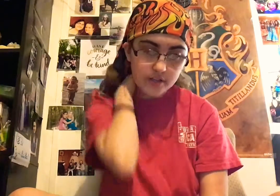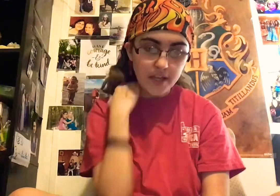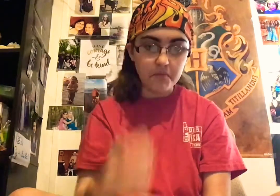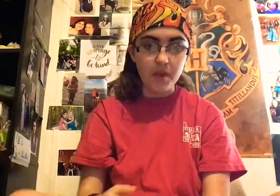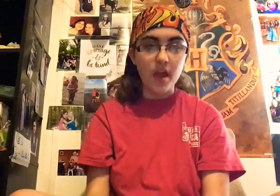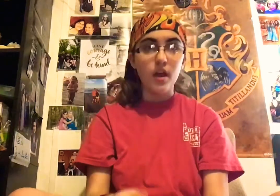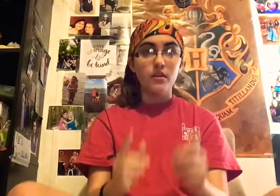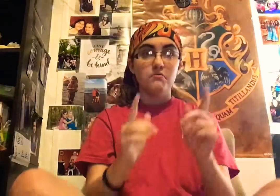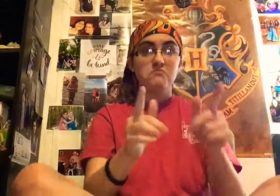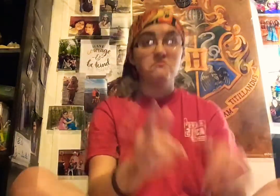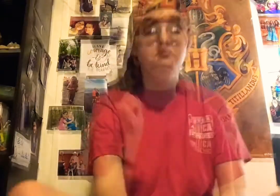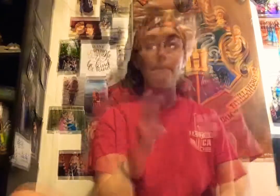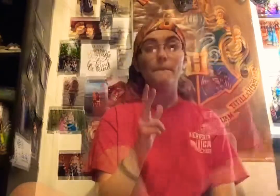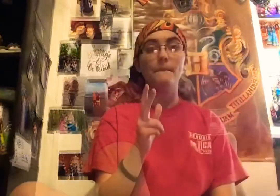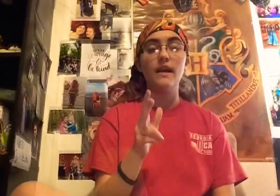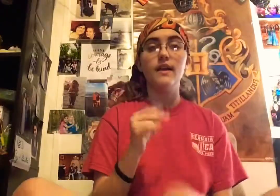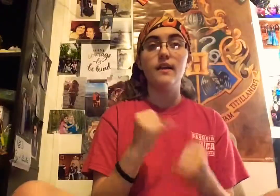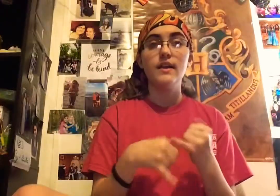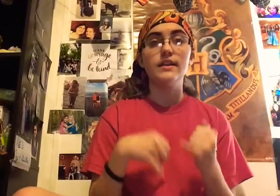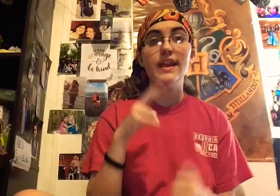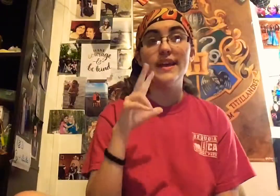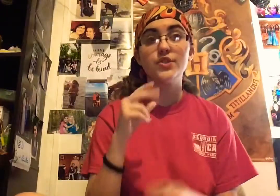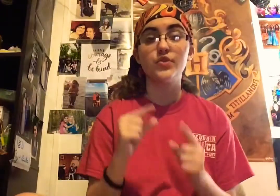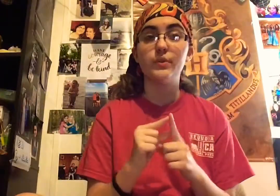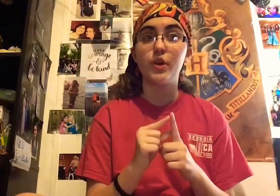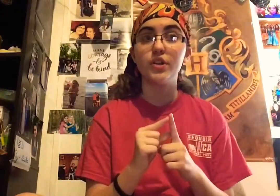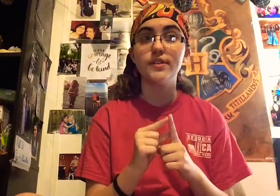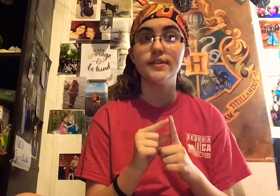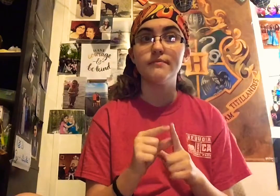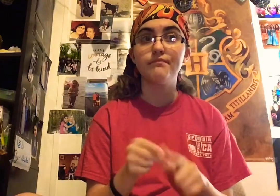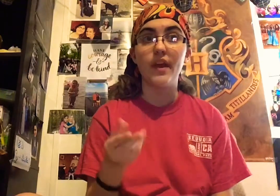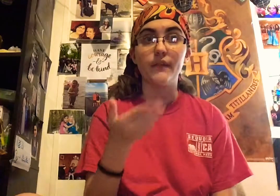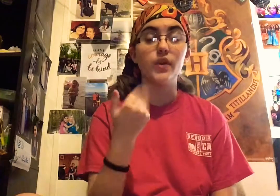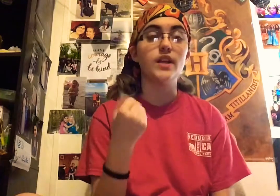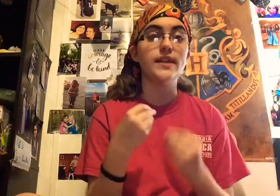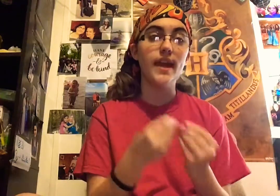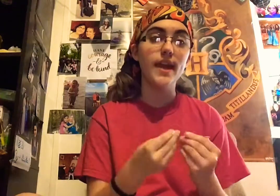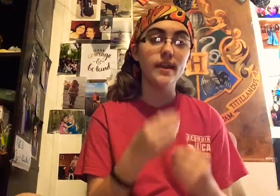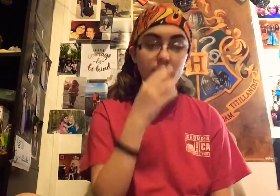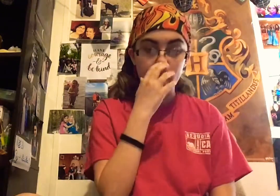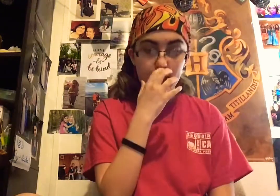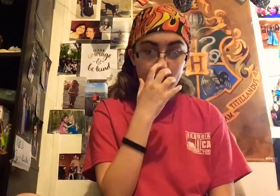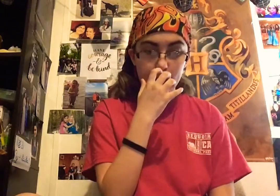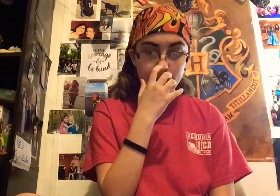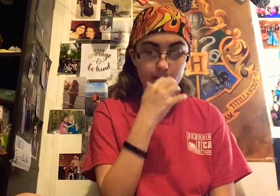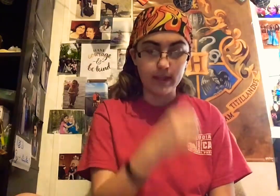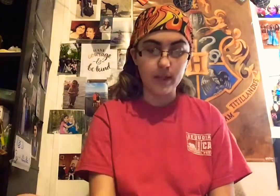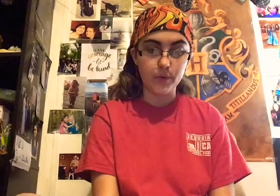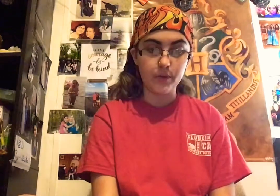Yeah. Okay. Last 3 words that I forgot to add. And